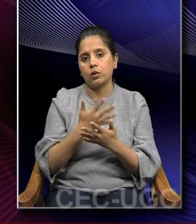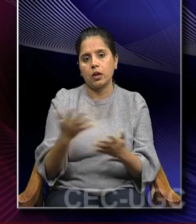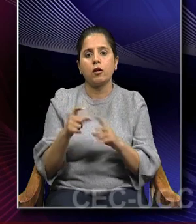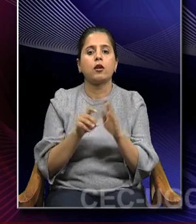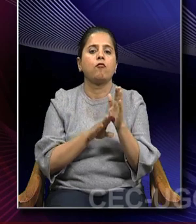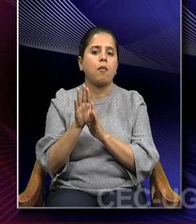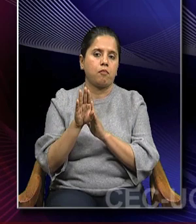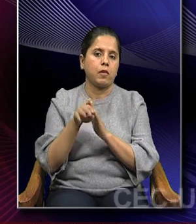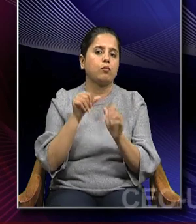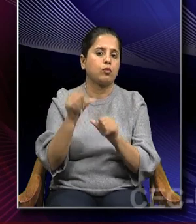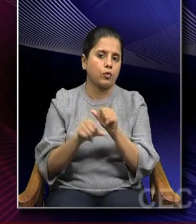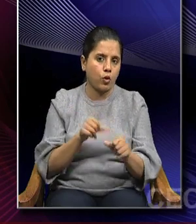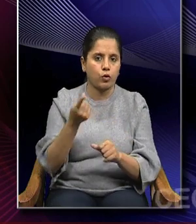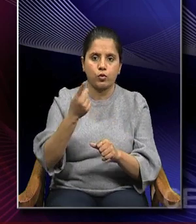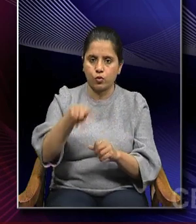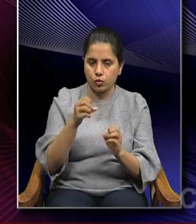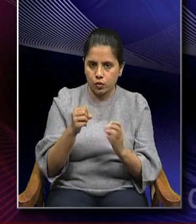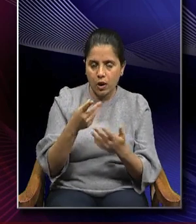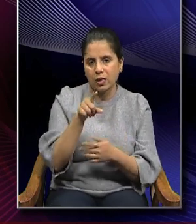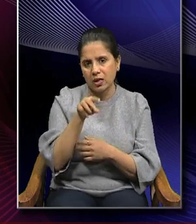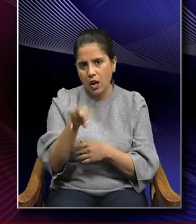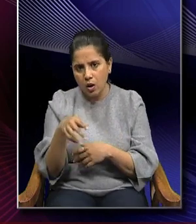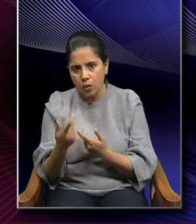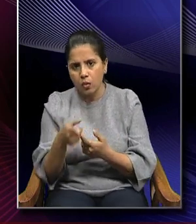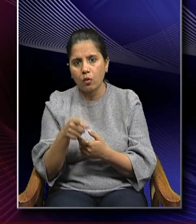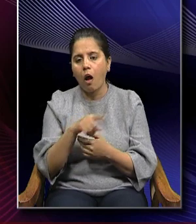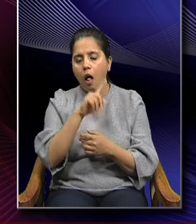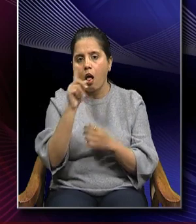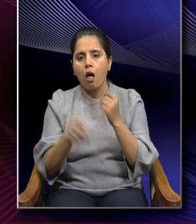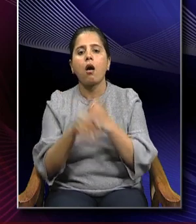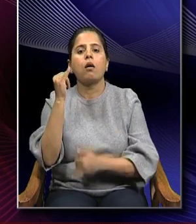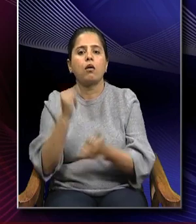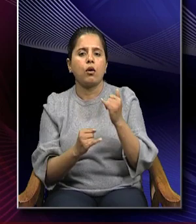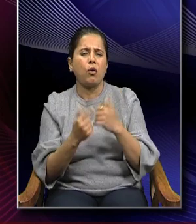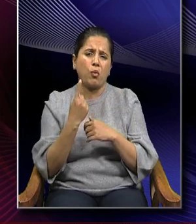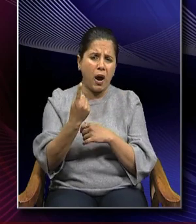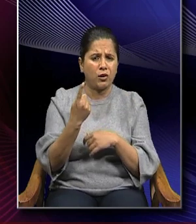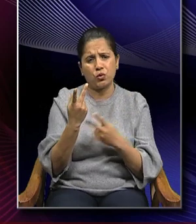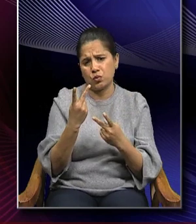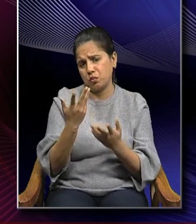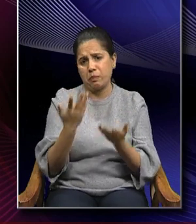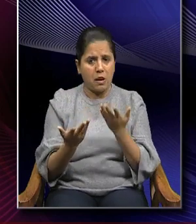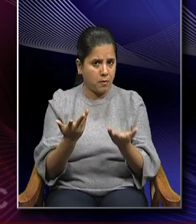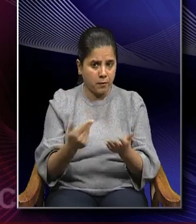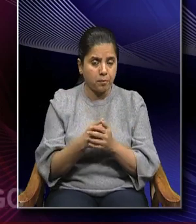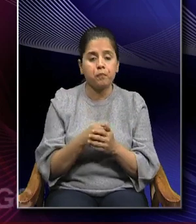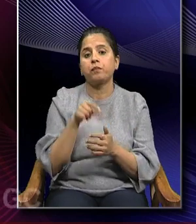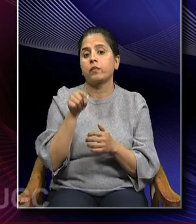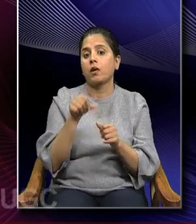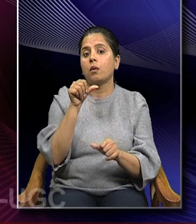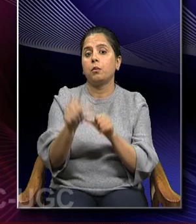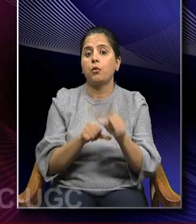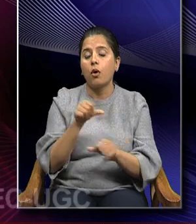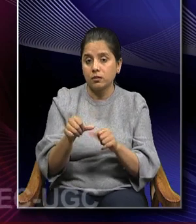development process, that you start with 1000 and you are ending up with 2 or at times 1 only. So, this process